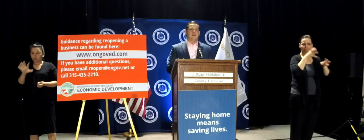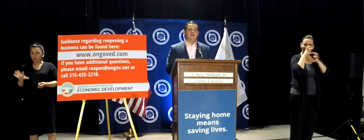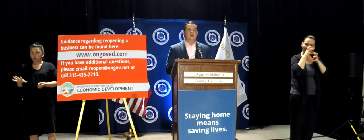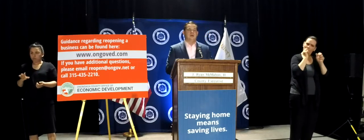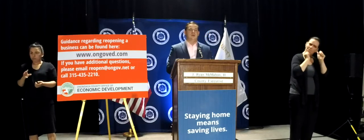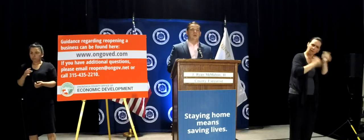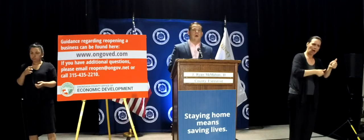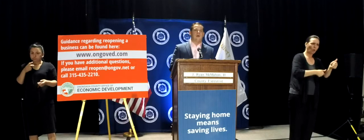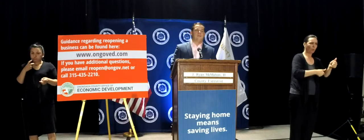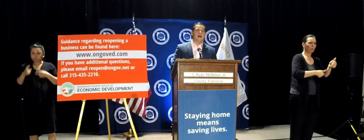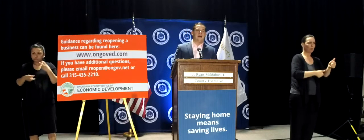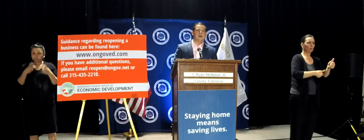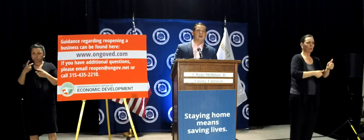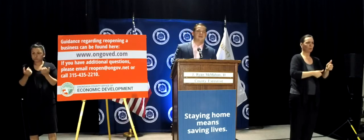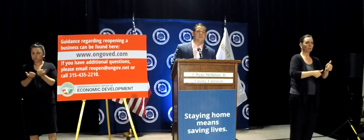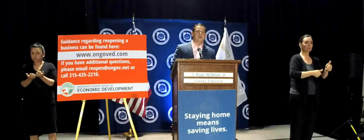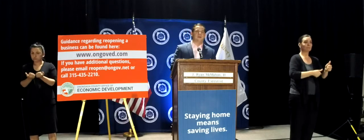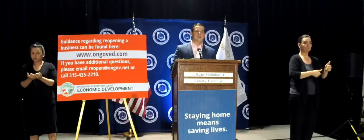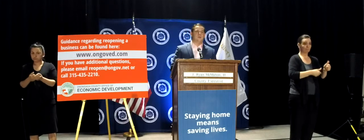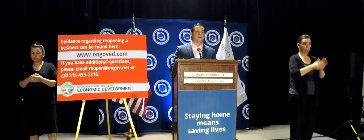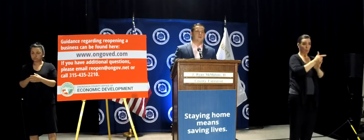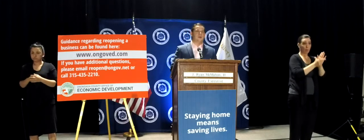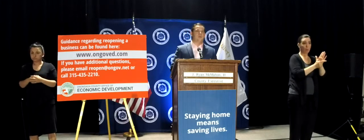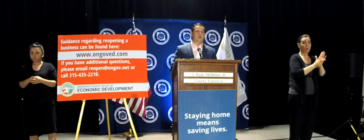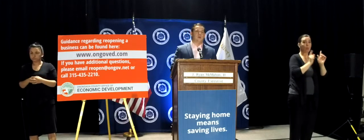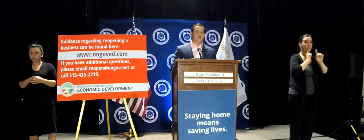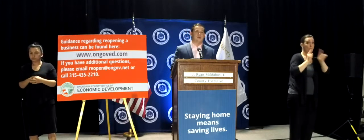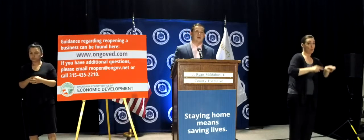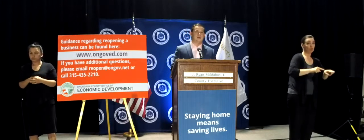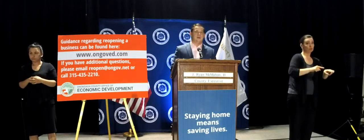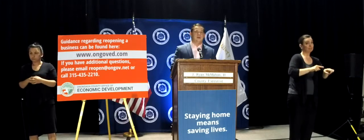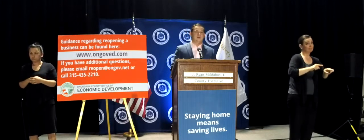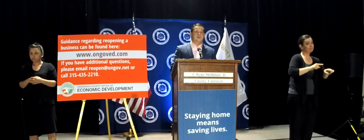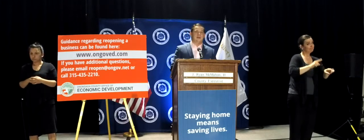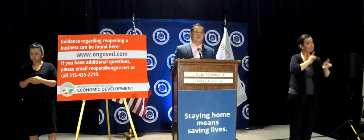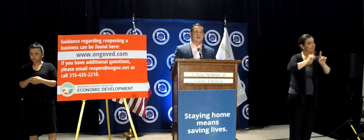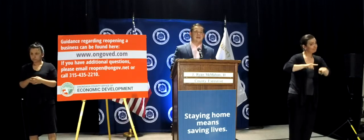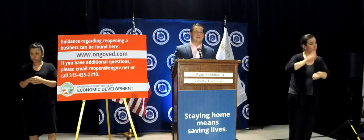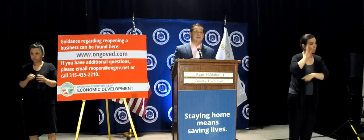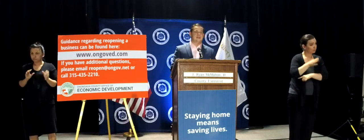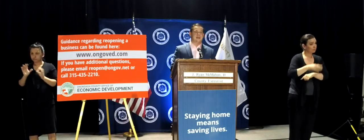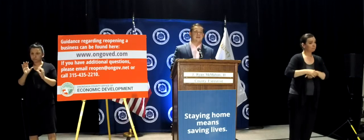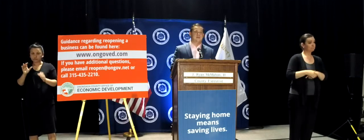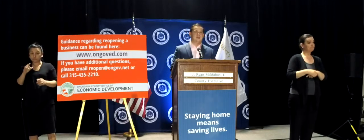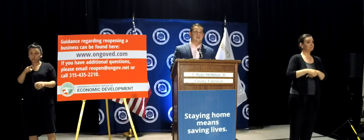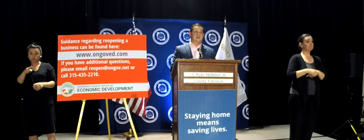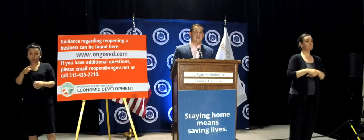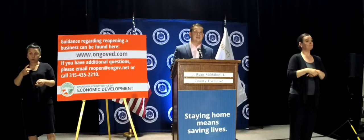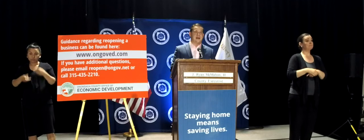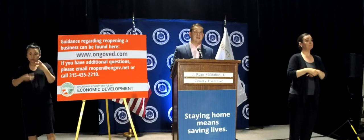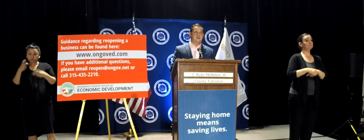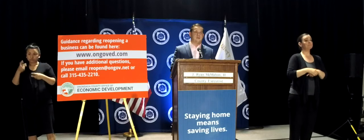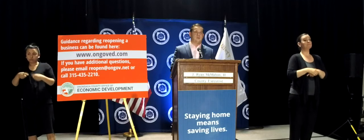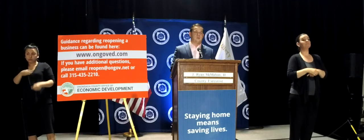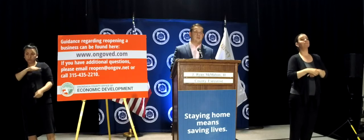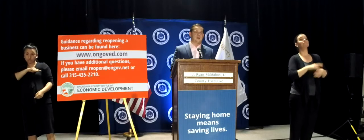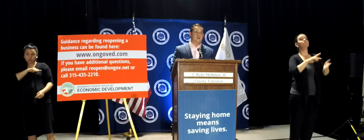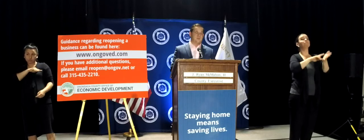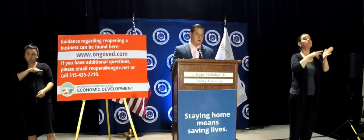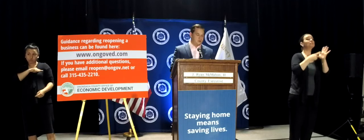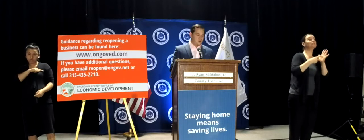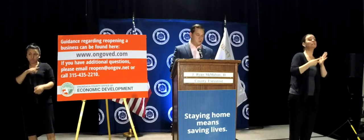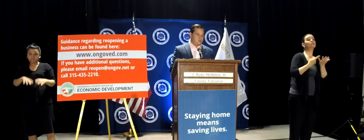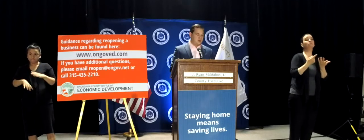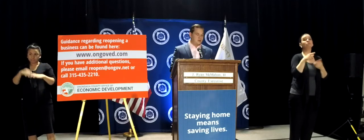mean you go out and buy 10 picnic tables and put at your restaurant. That is against the intent of this, and that is not what we're